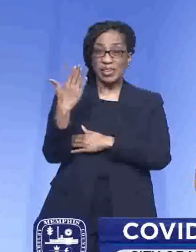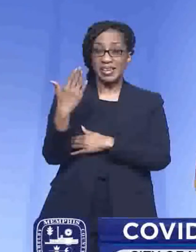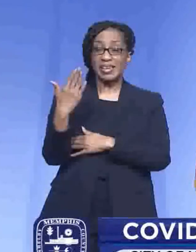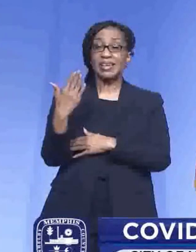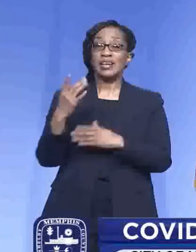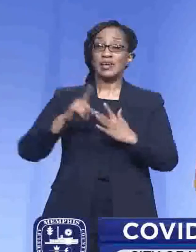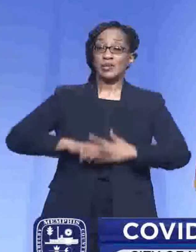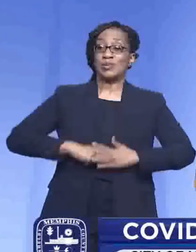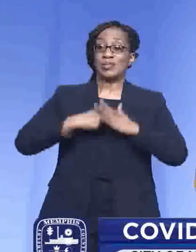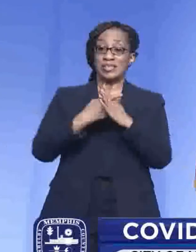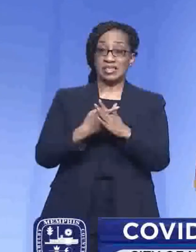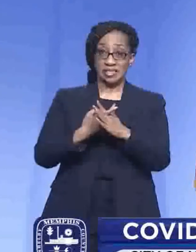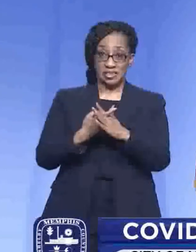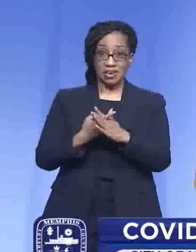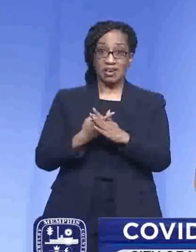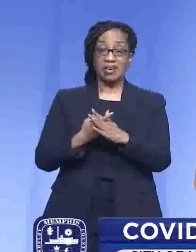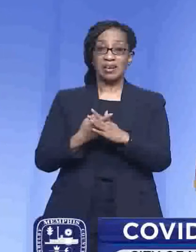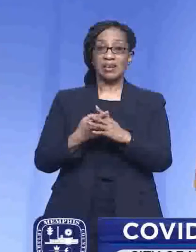pulled